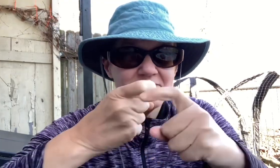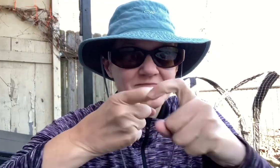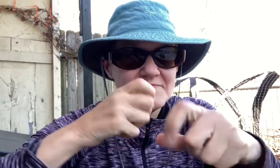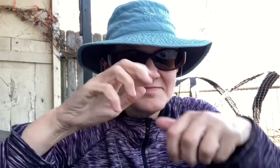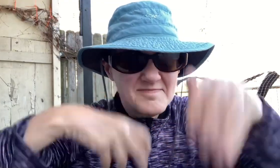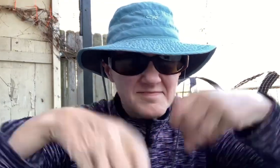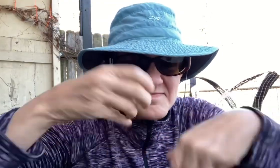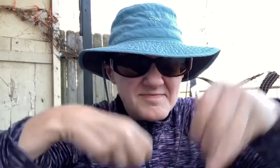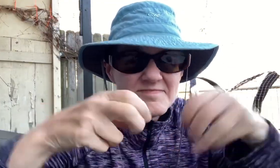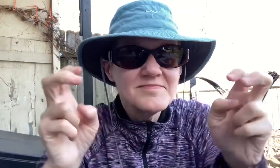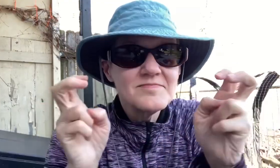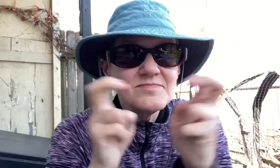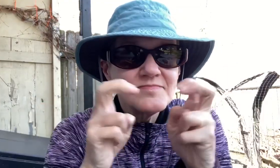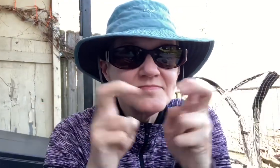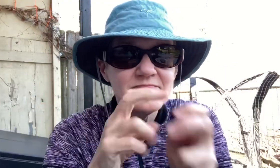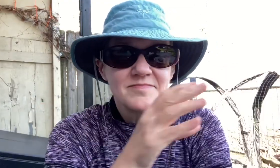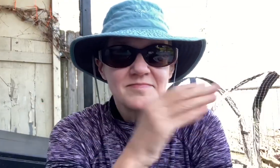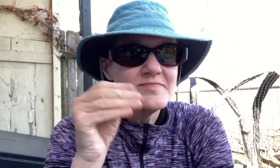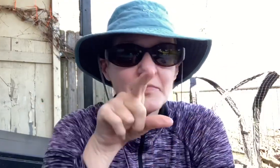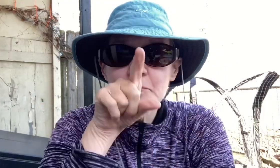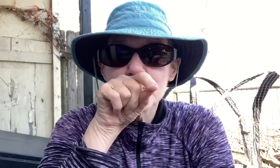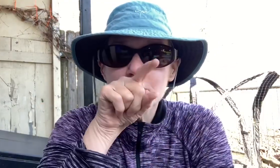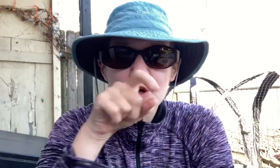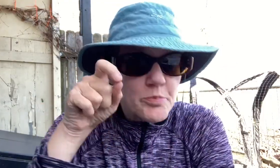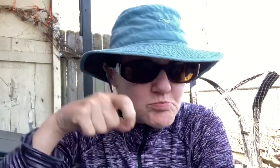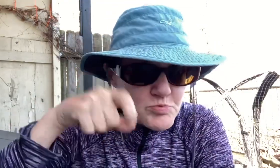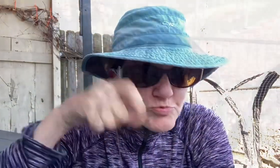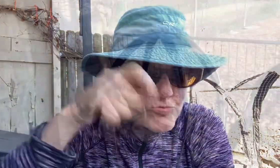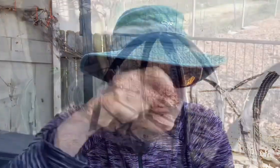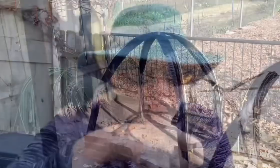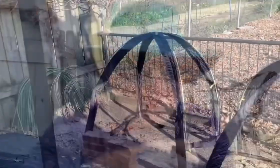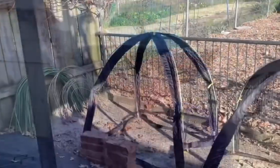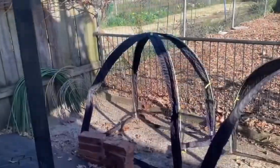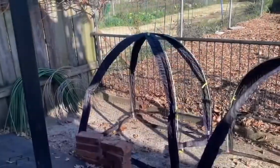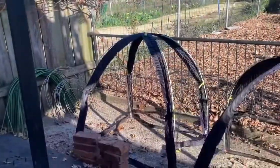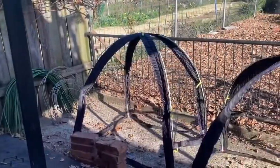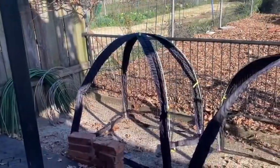to protect them from digging squirrels and pecking birds.